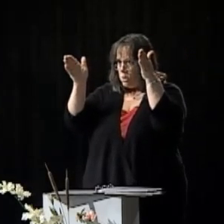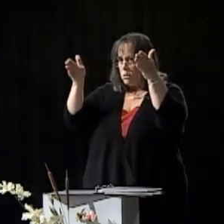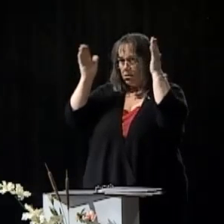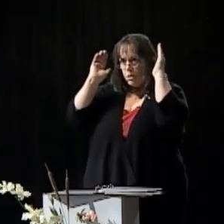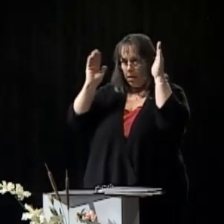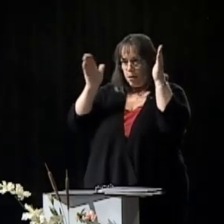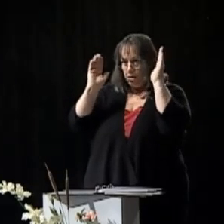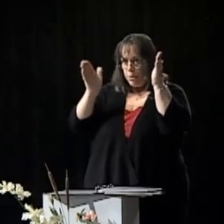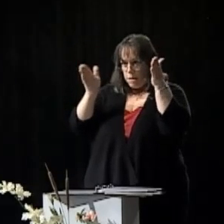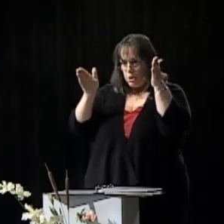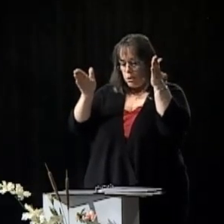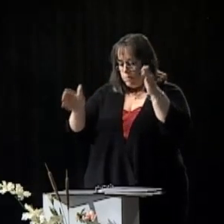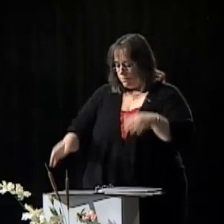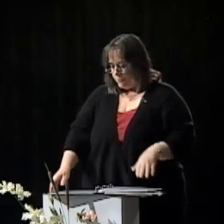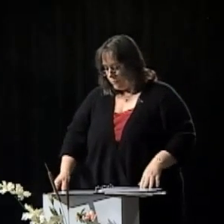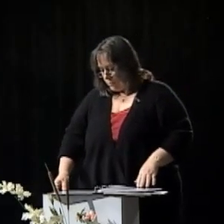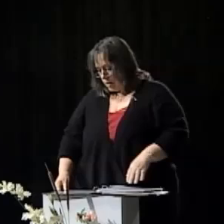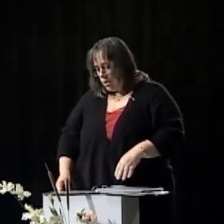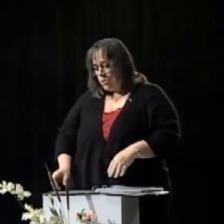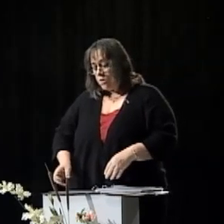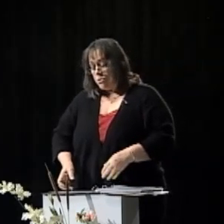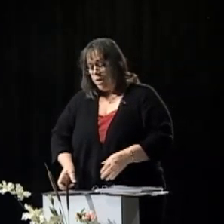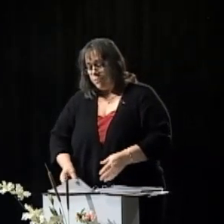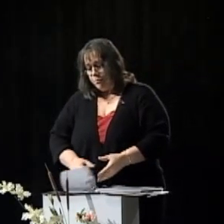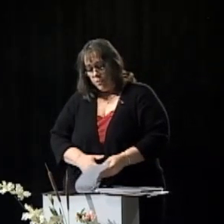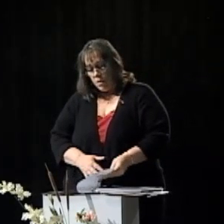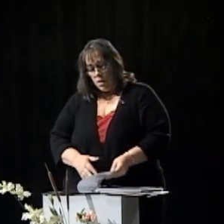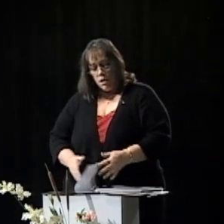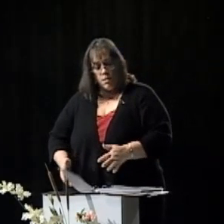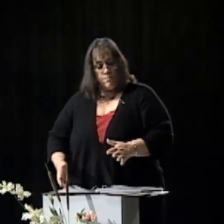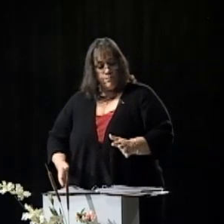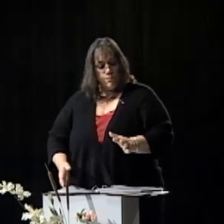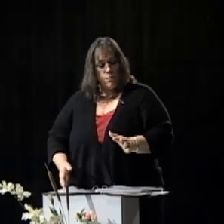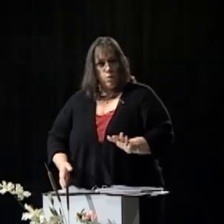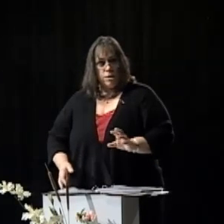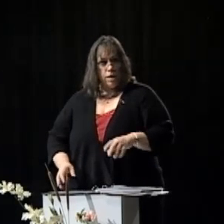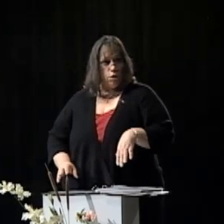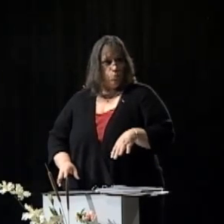focus, and I need you to pay attention. So that's great. We're going to take a little break,